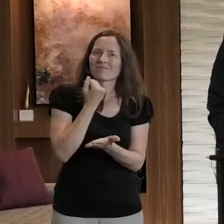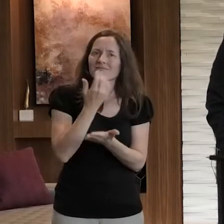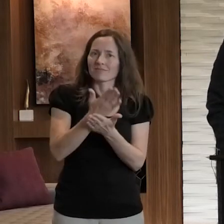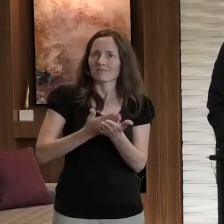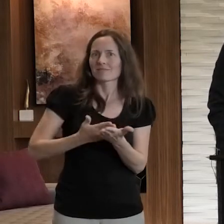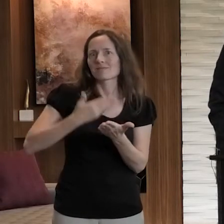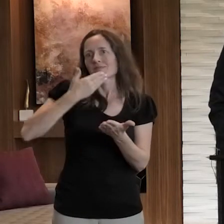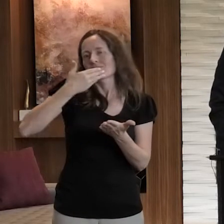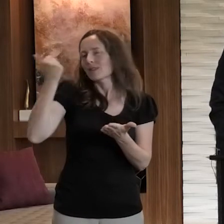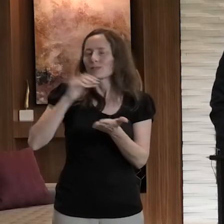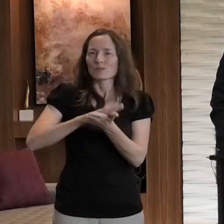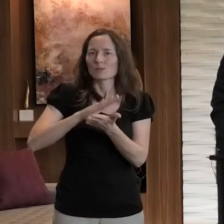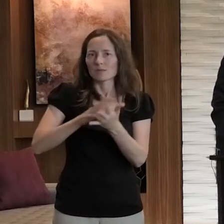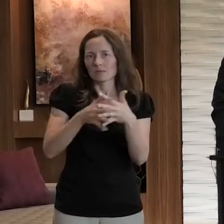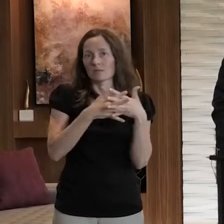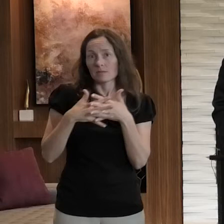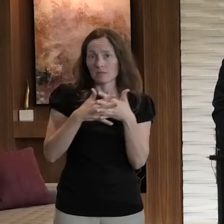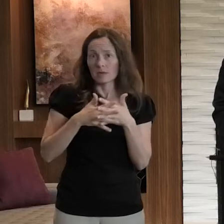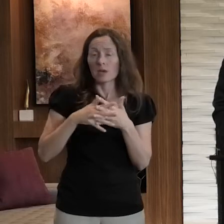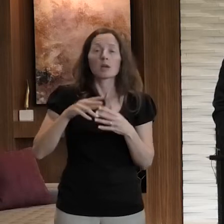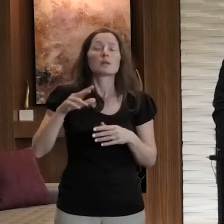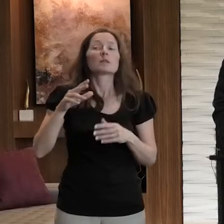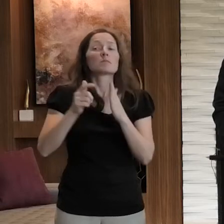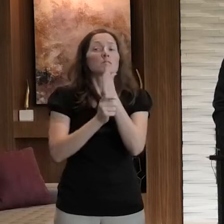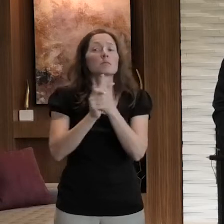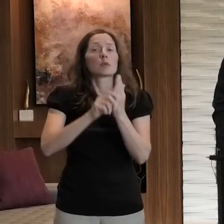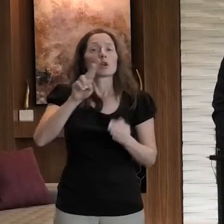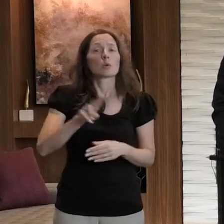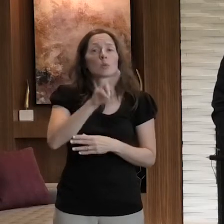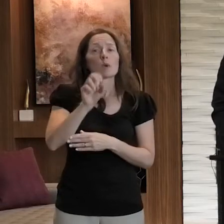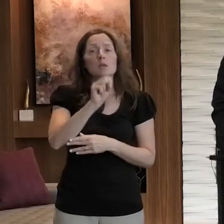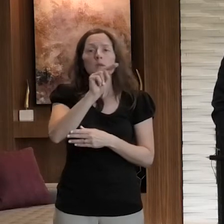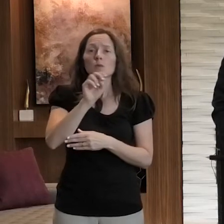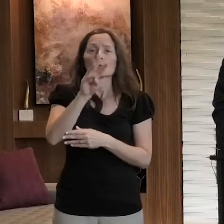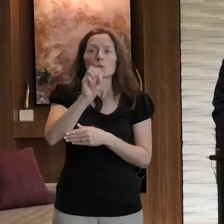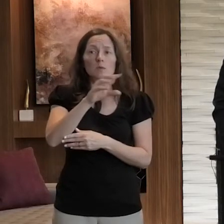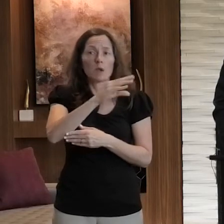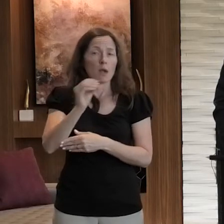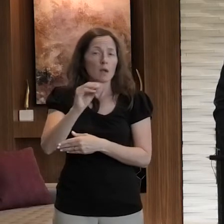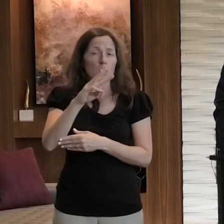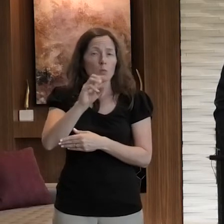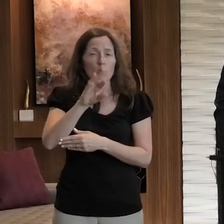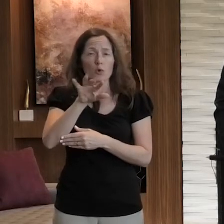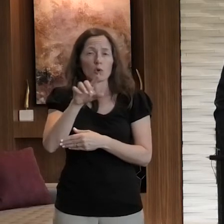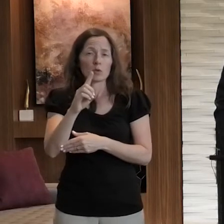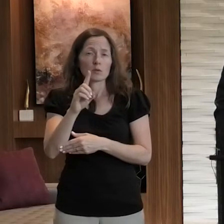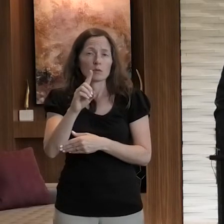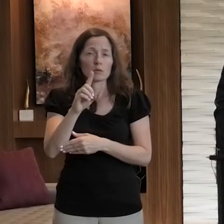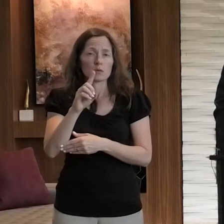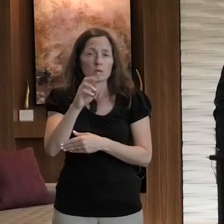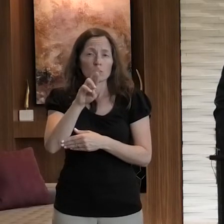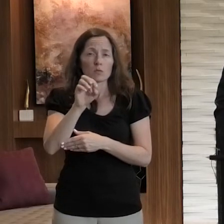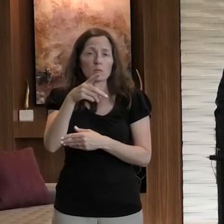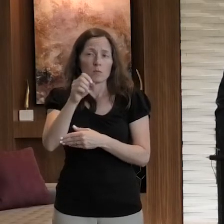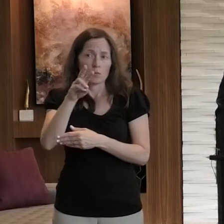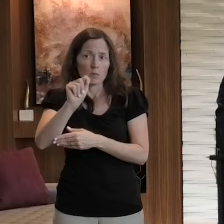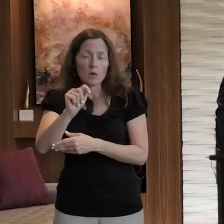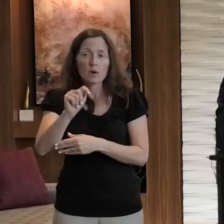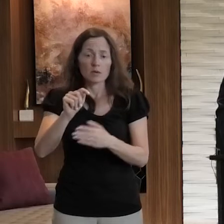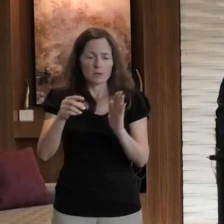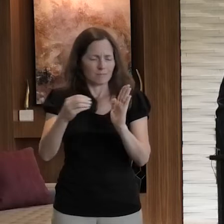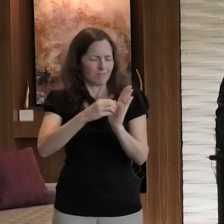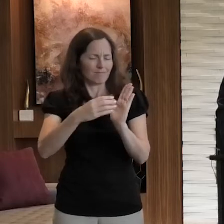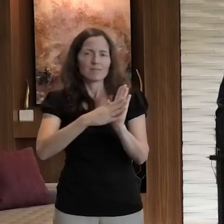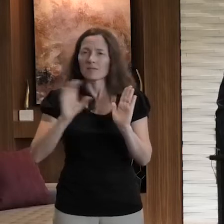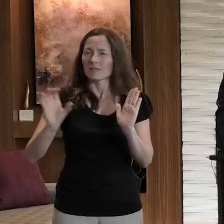place like U.S. News and World Report says that we're one of the healthiest, where we're one of the safest, where we have an